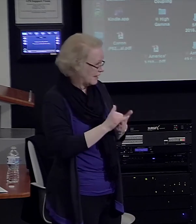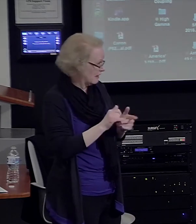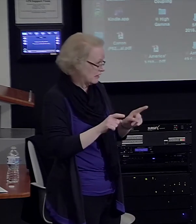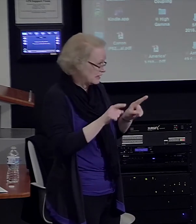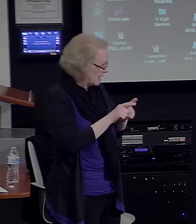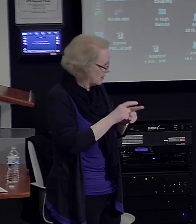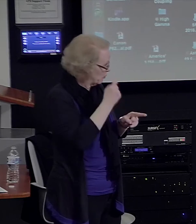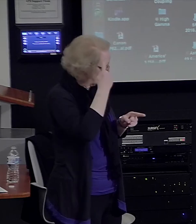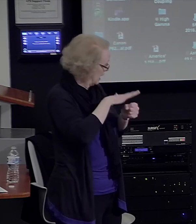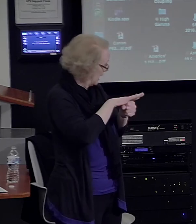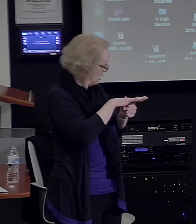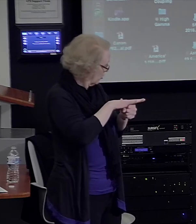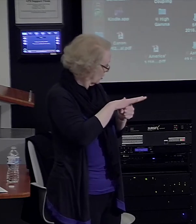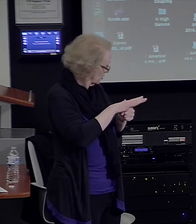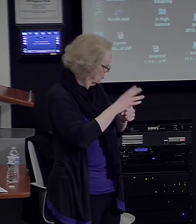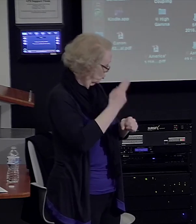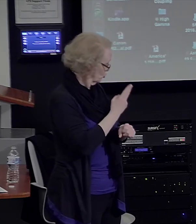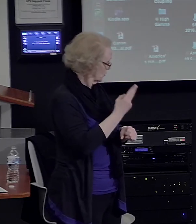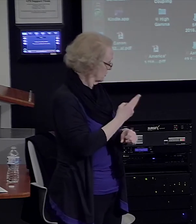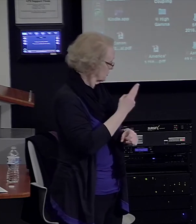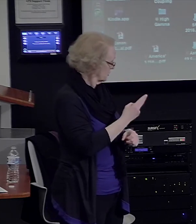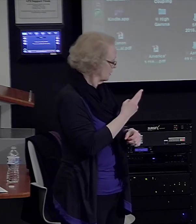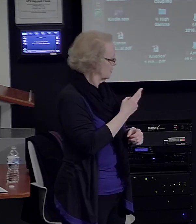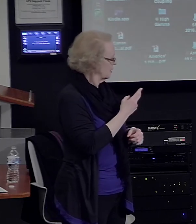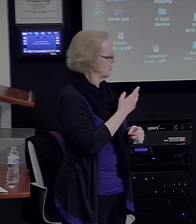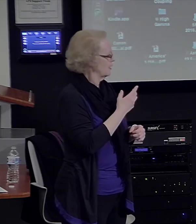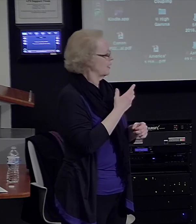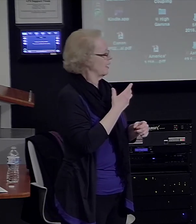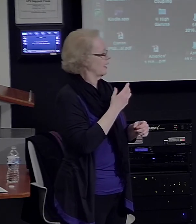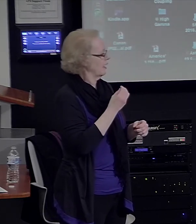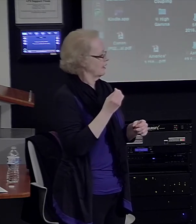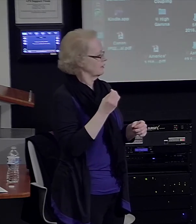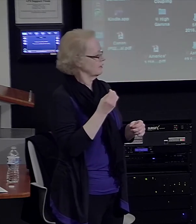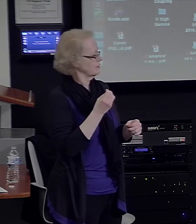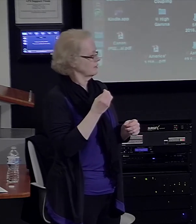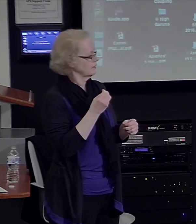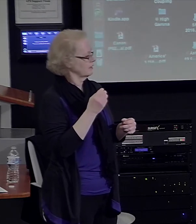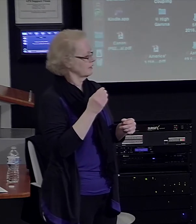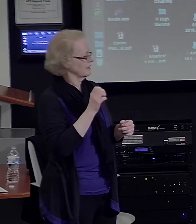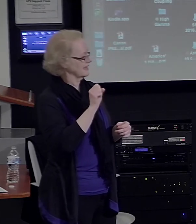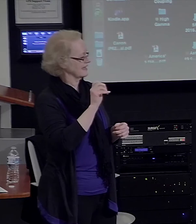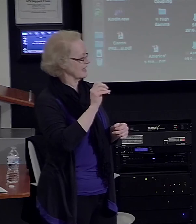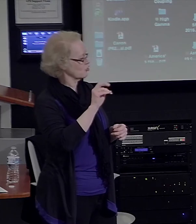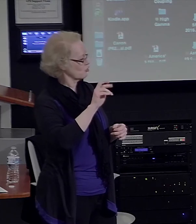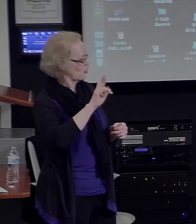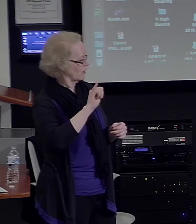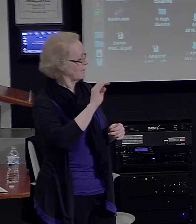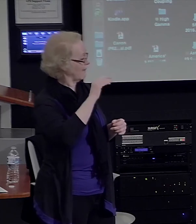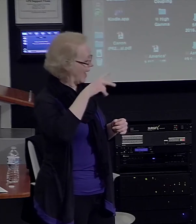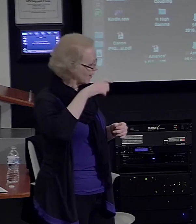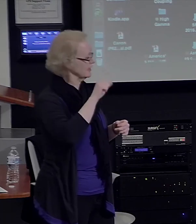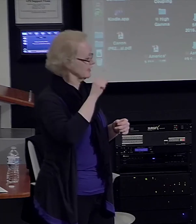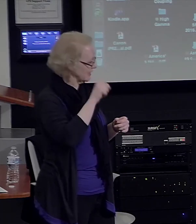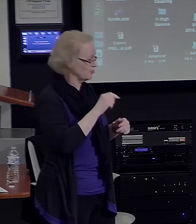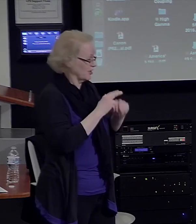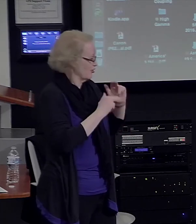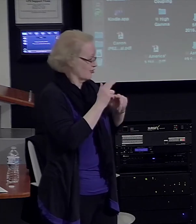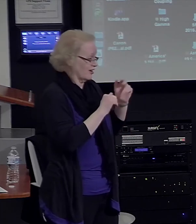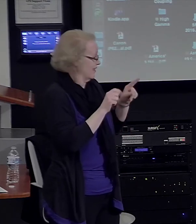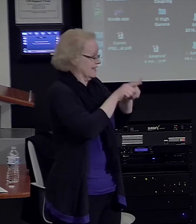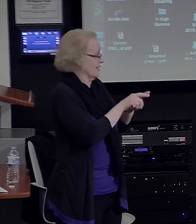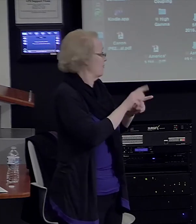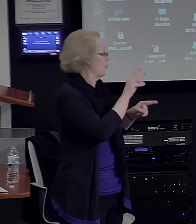brain areas are used um and now sensory maps need to be constructed in very much the same way